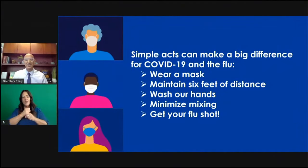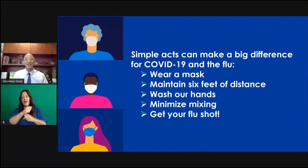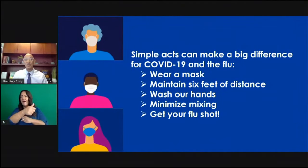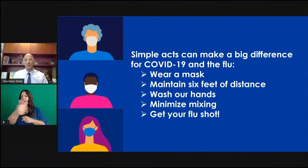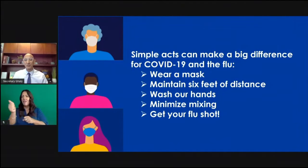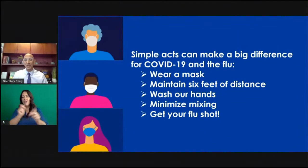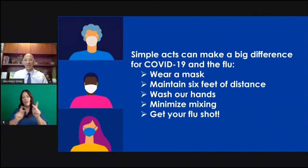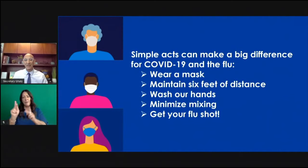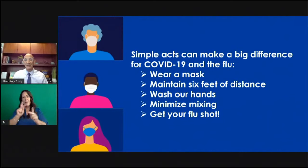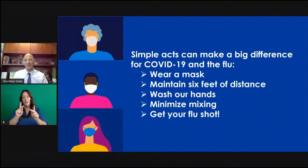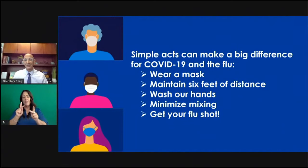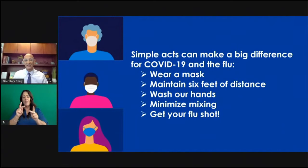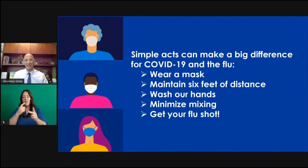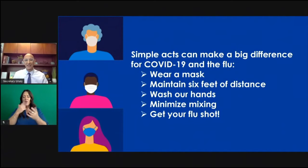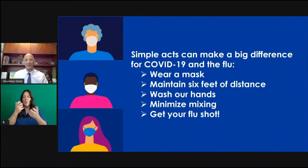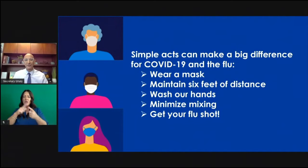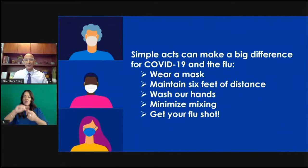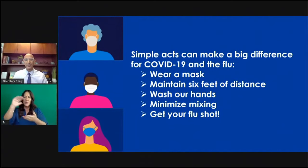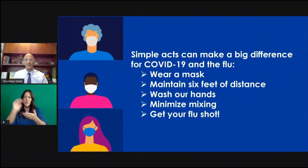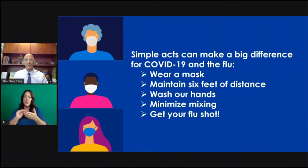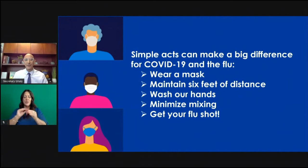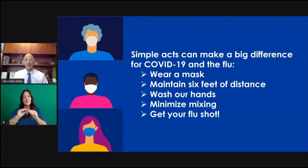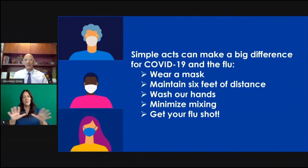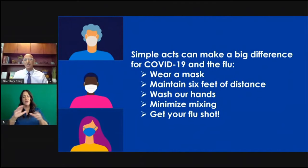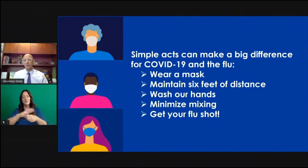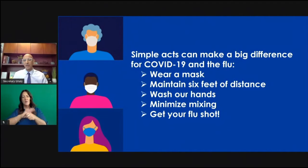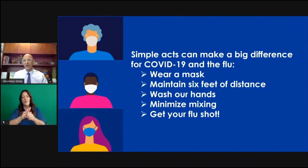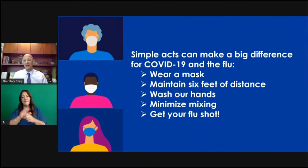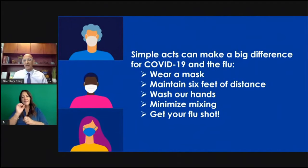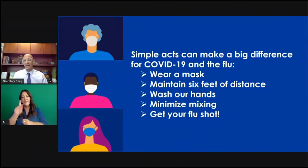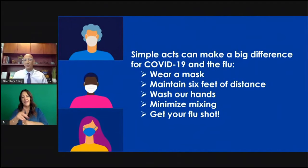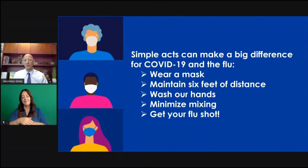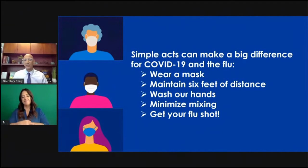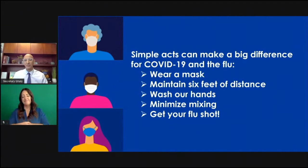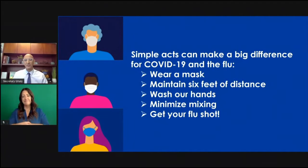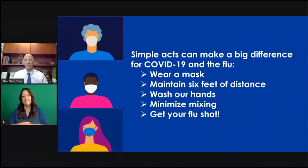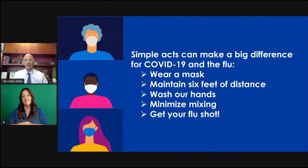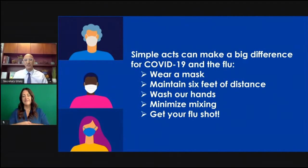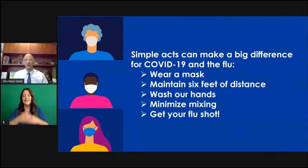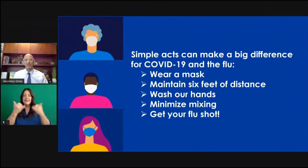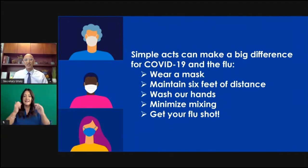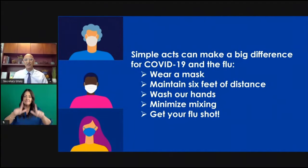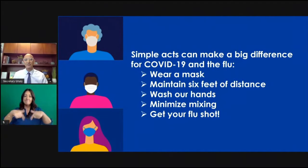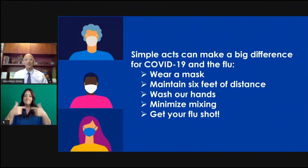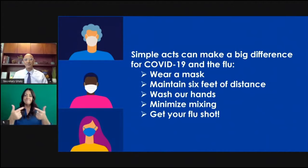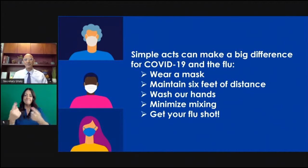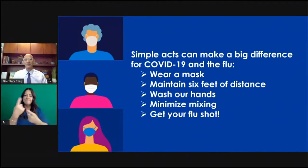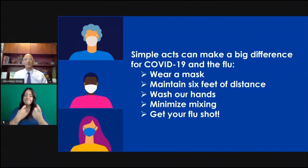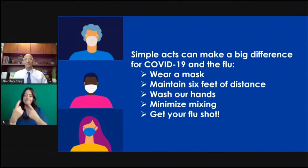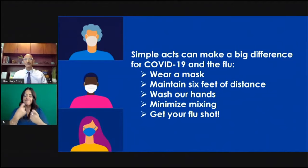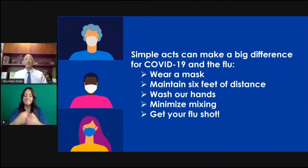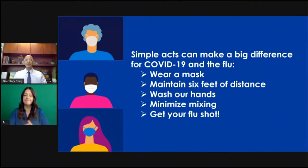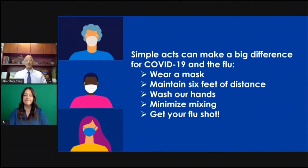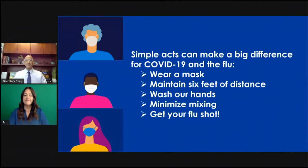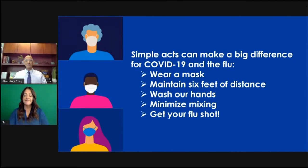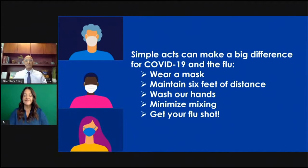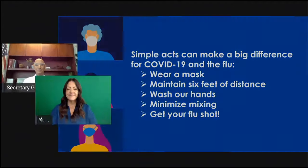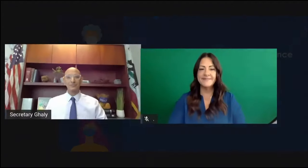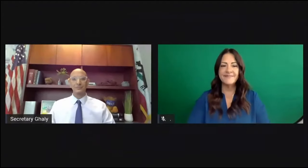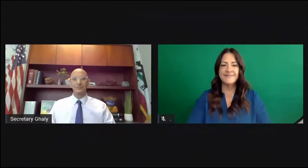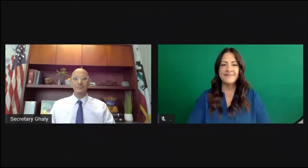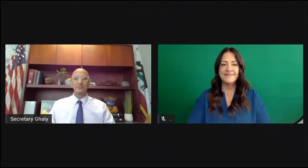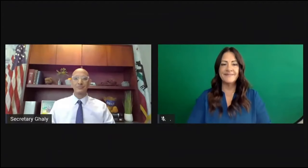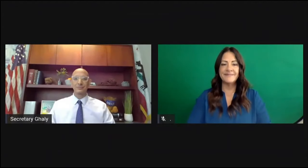transmission rates as low as we can in the state of California. So with that, I'll open it up to the first question. Monica